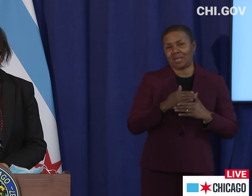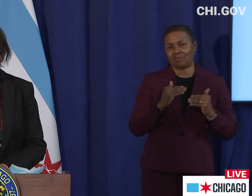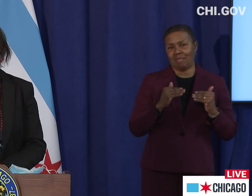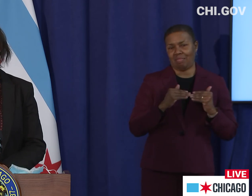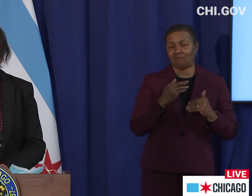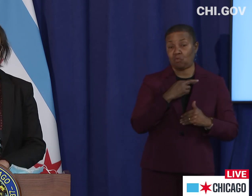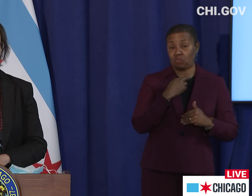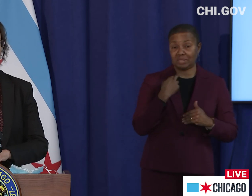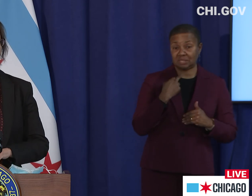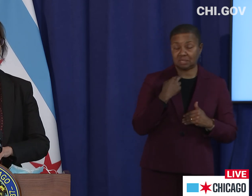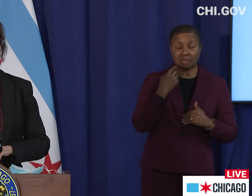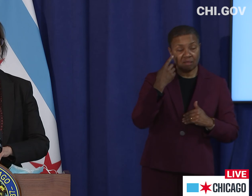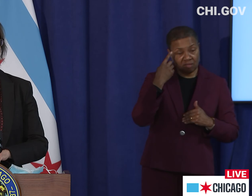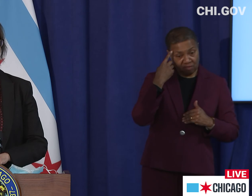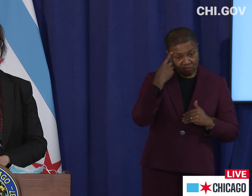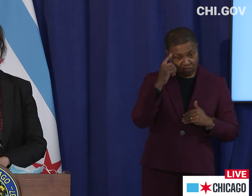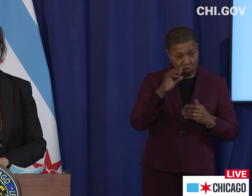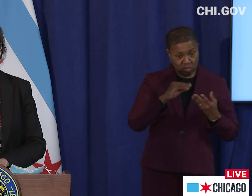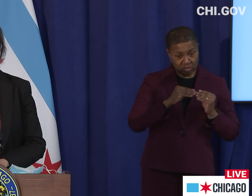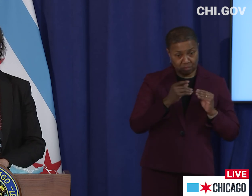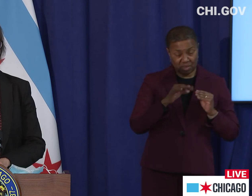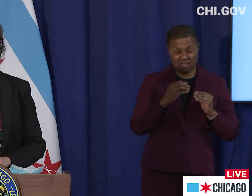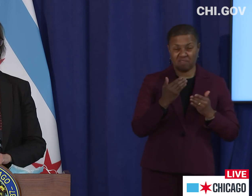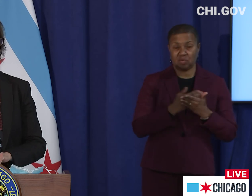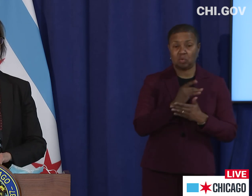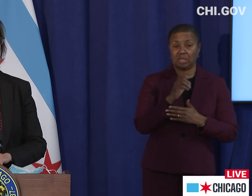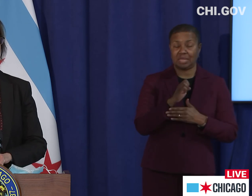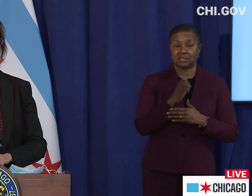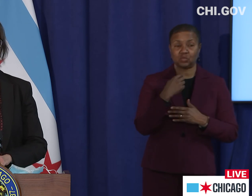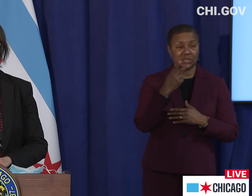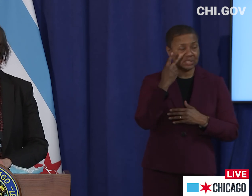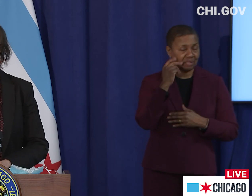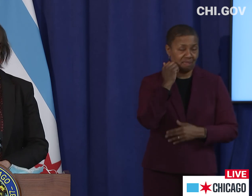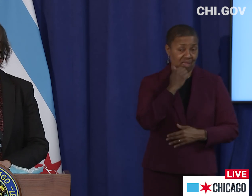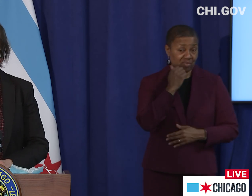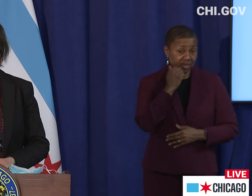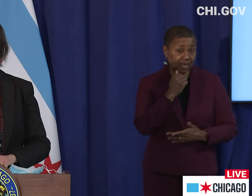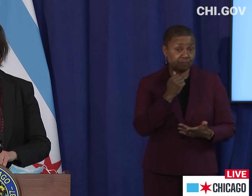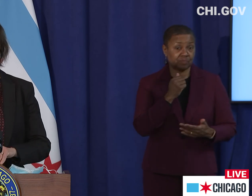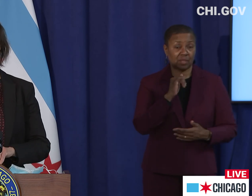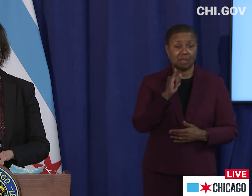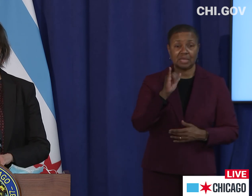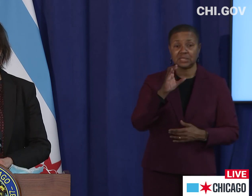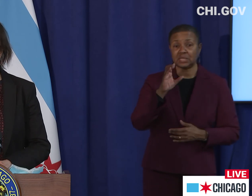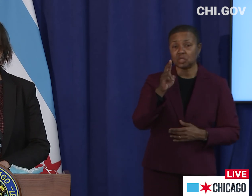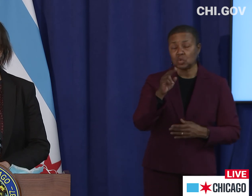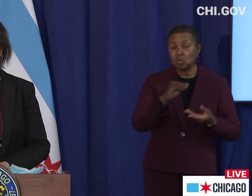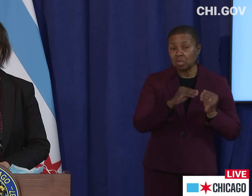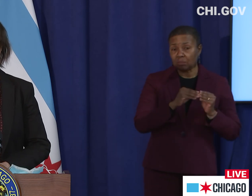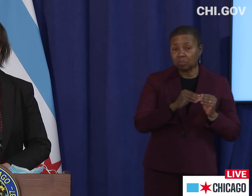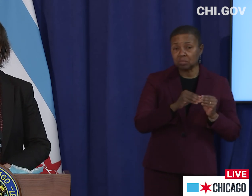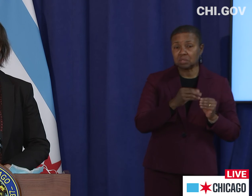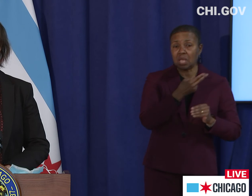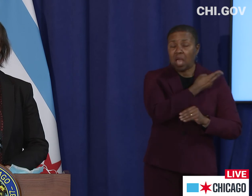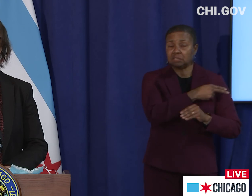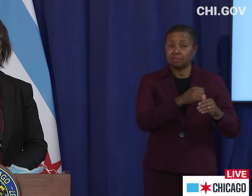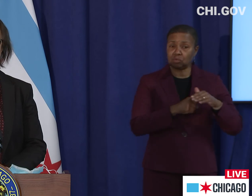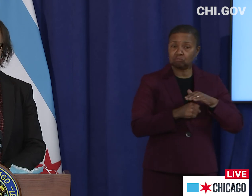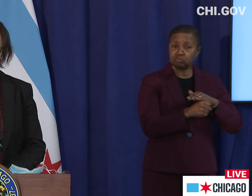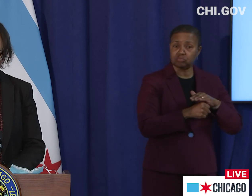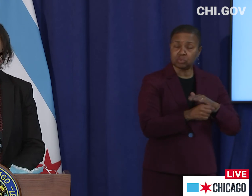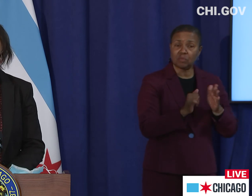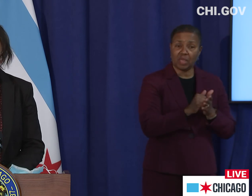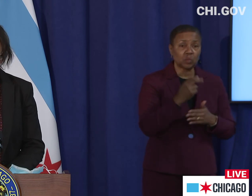risk for the number of new cases we're seeing every day, our ICU rates, our hospitalizations that